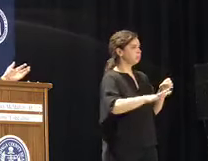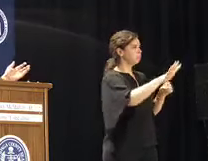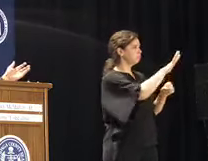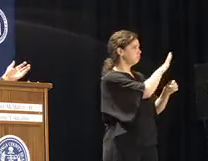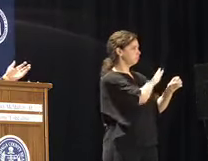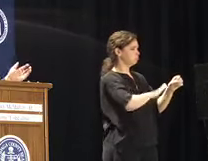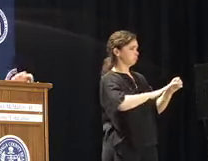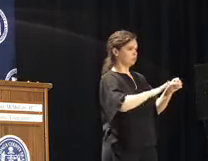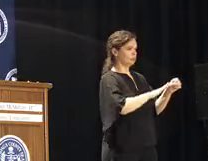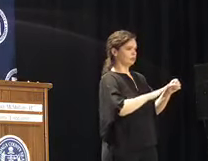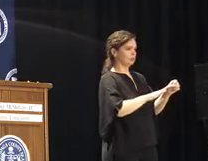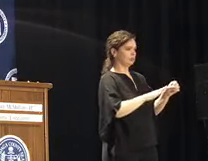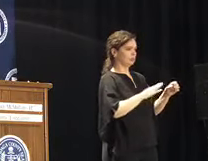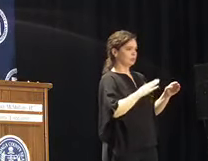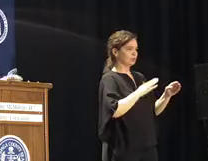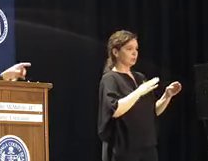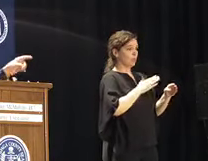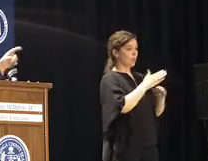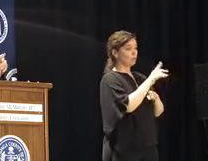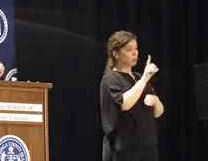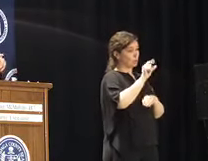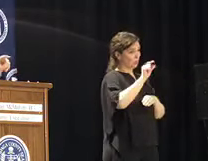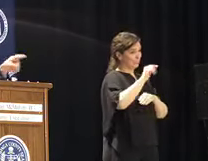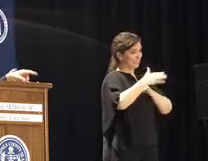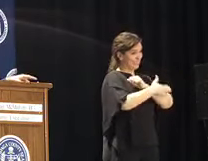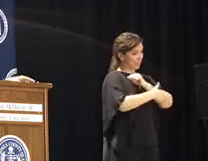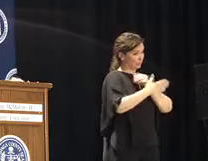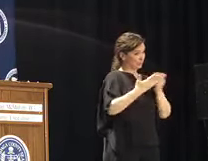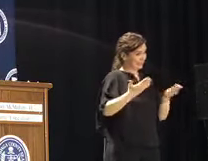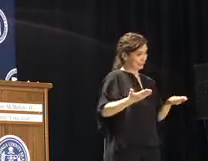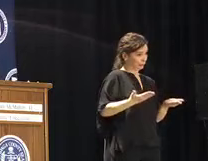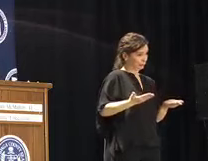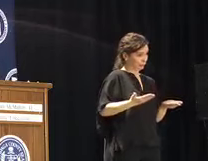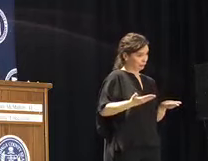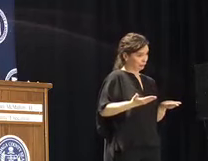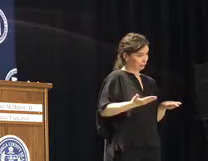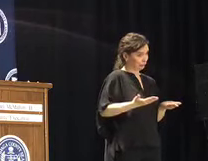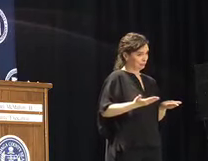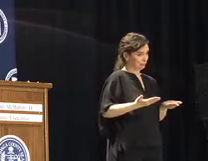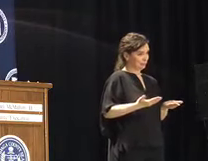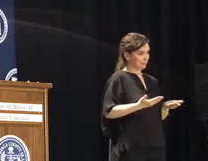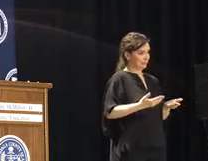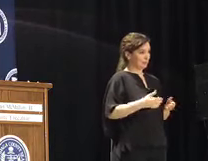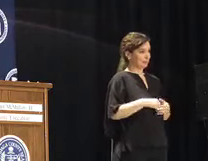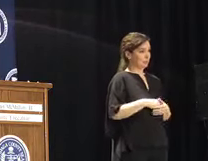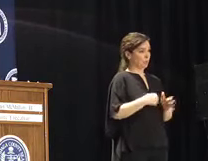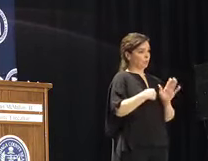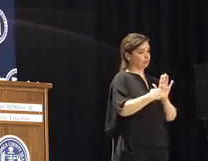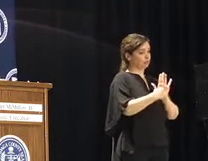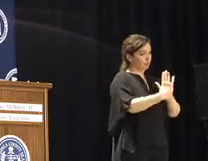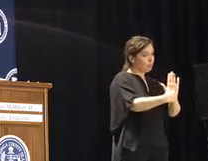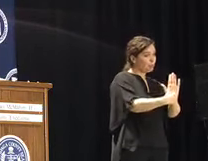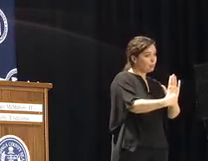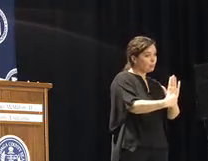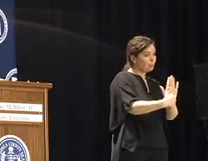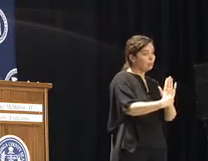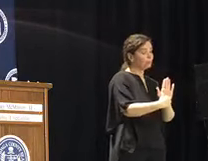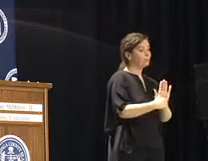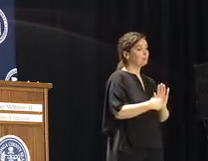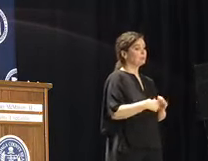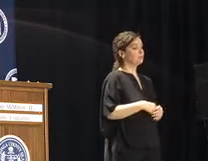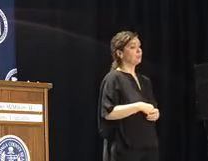one county, it's over 20 counties. And the timing of it is even, it shows how we are all in this together,